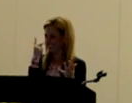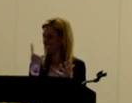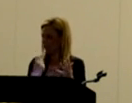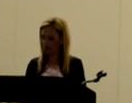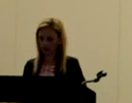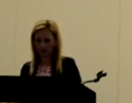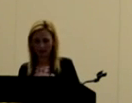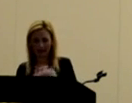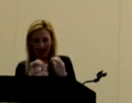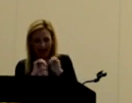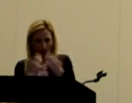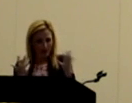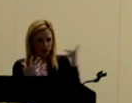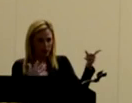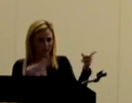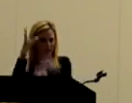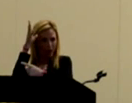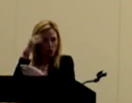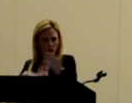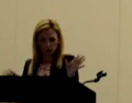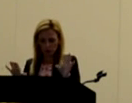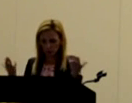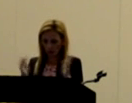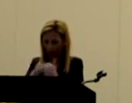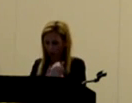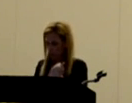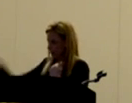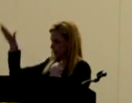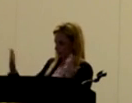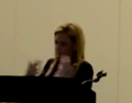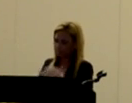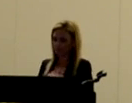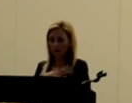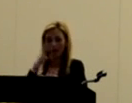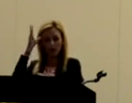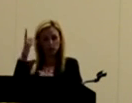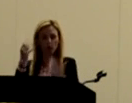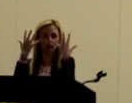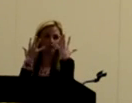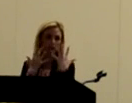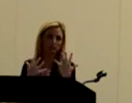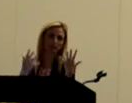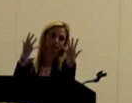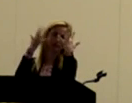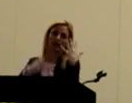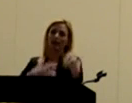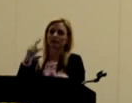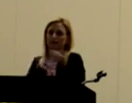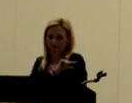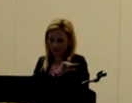even seen one. So how then could she or my dad know what to do? My parents grieved, and they felt